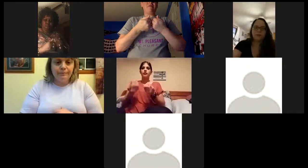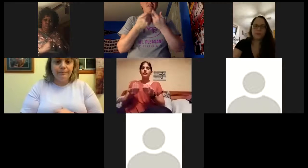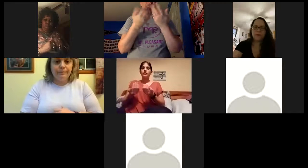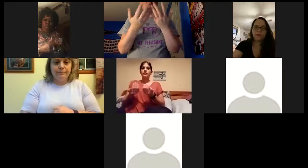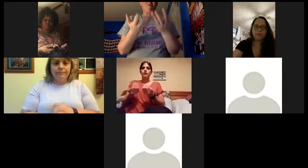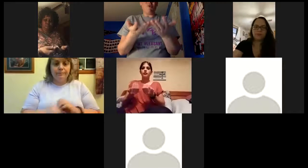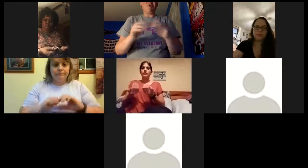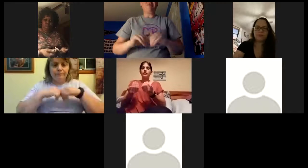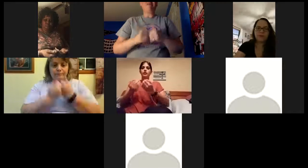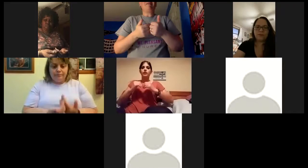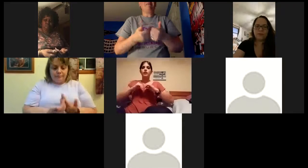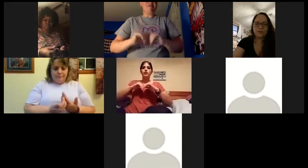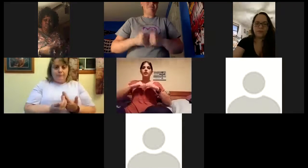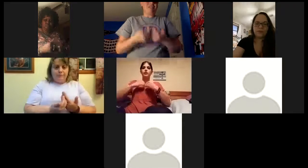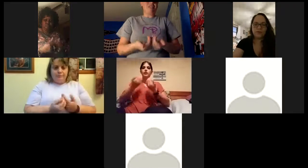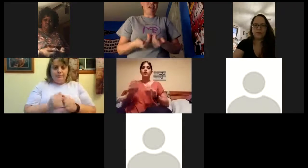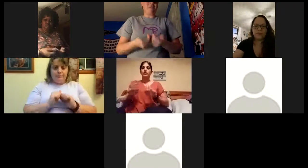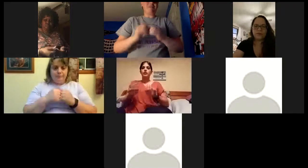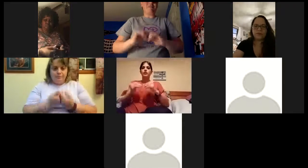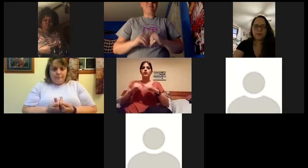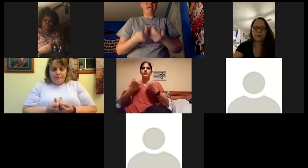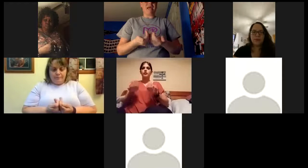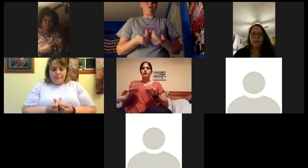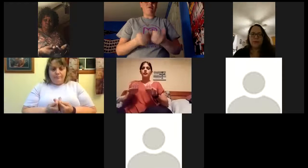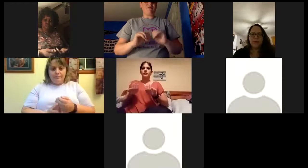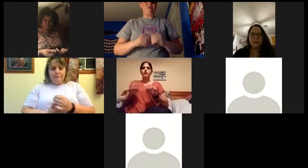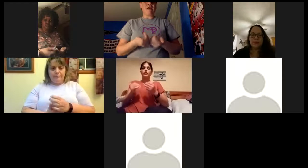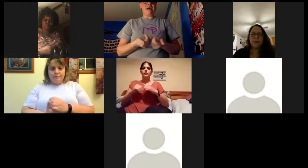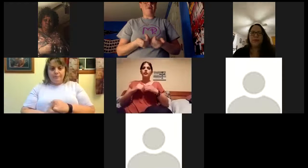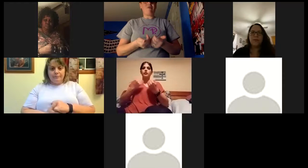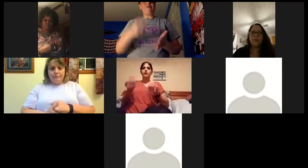doing something a little bit more, but it just stops. How.